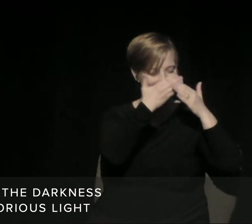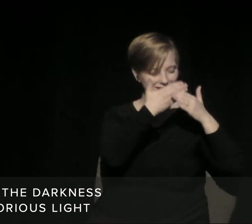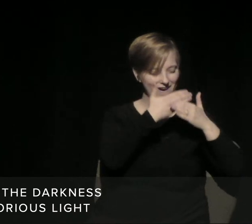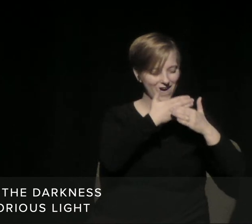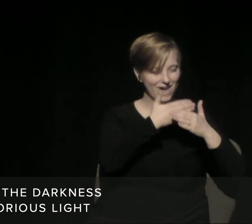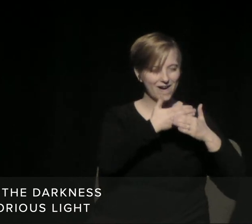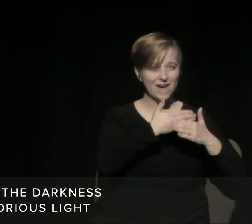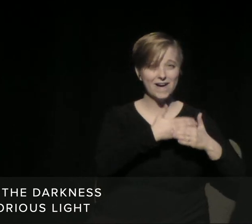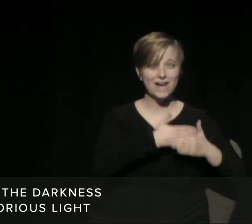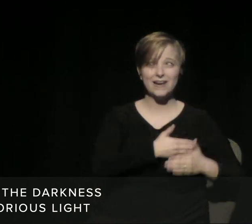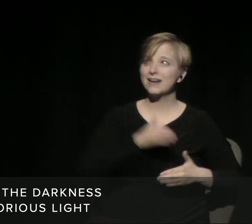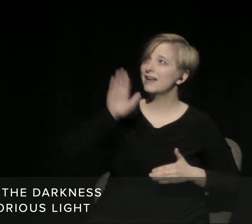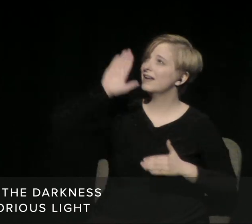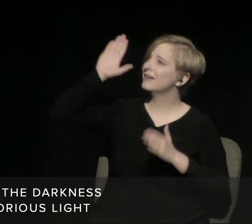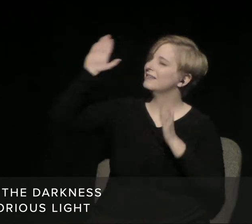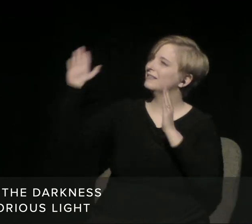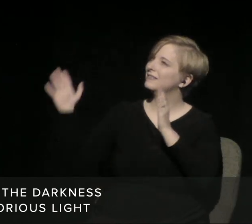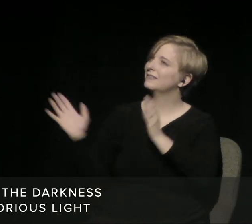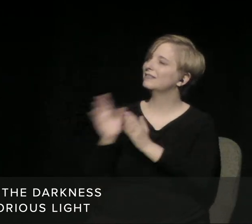Shattered the